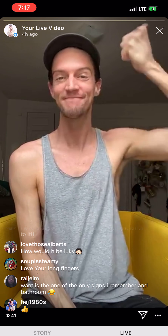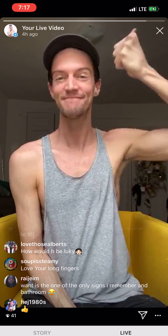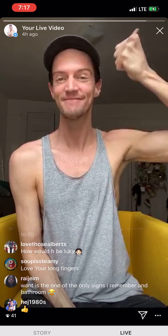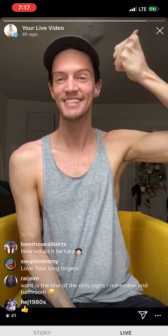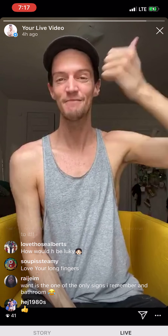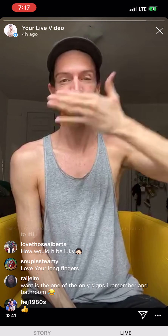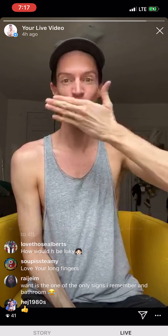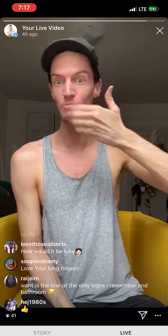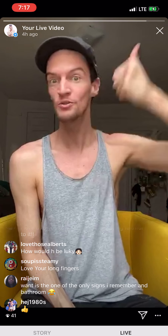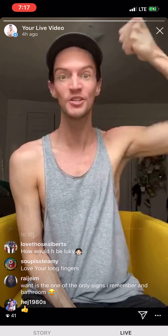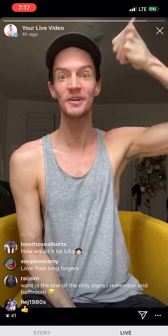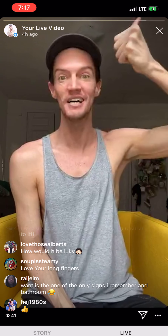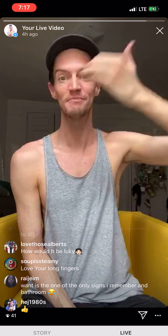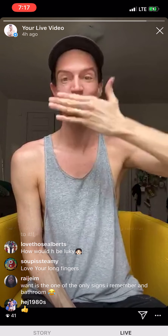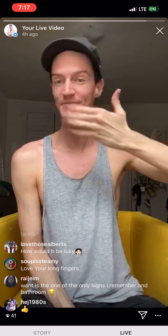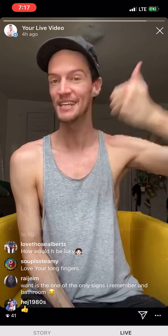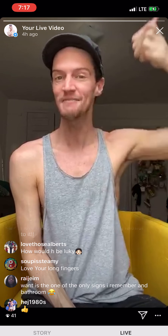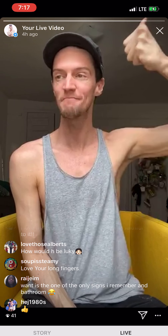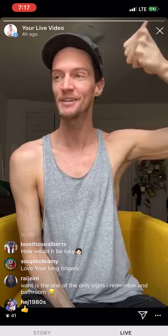Yep. Your mood's going up. Yep. Better. Better.